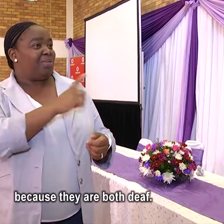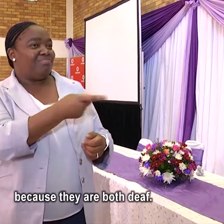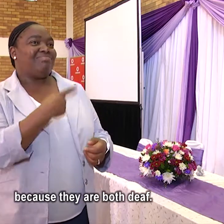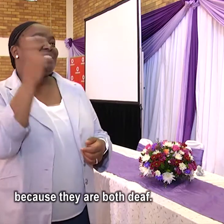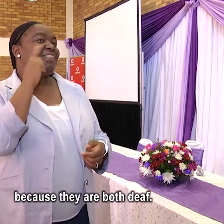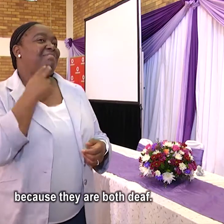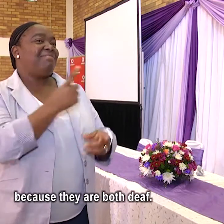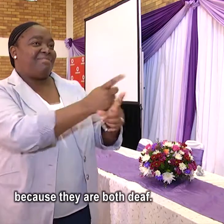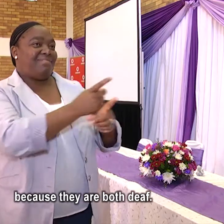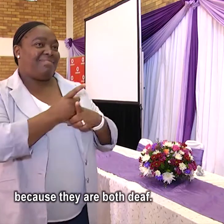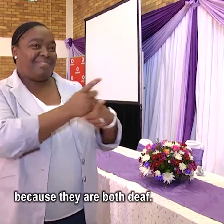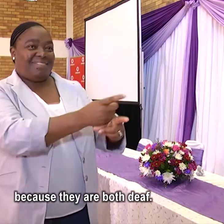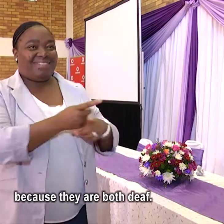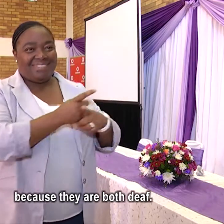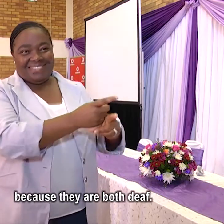deaf.